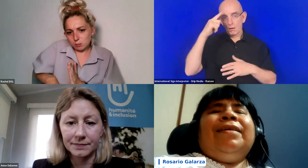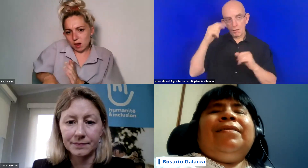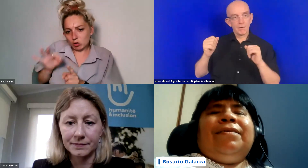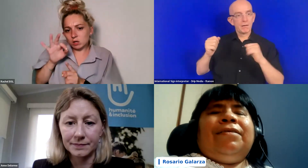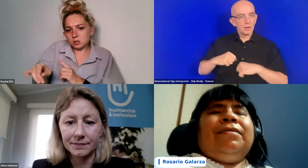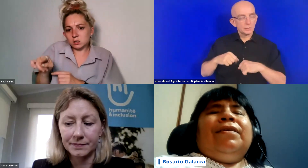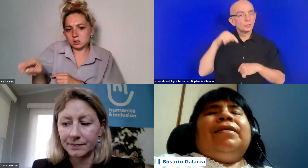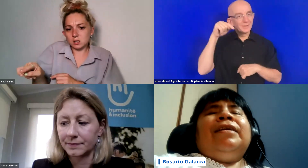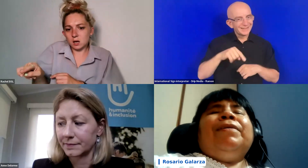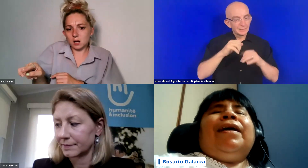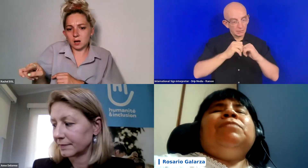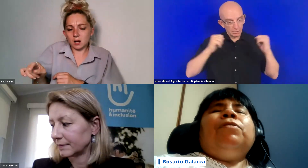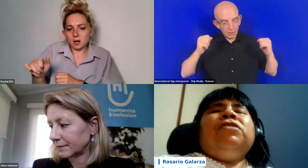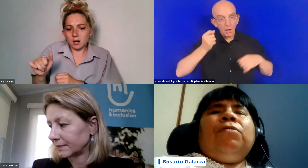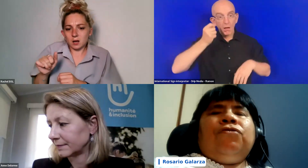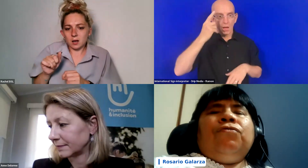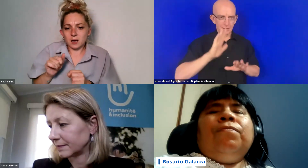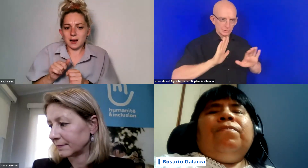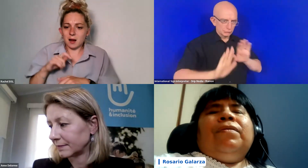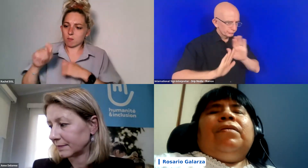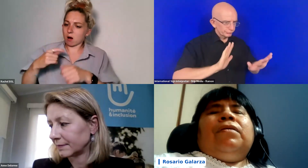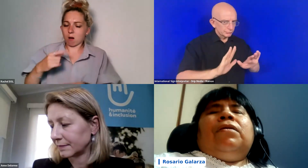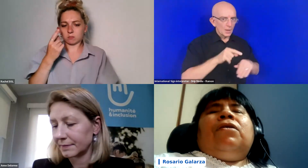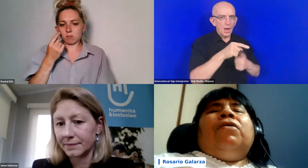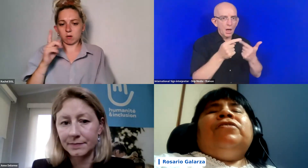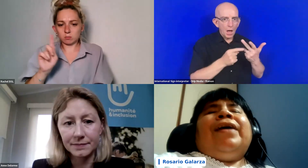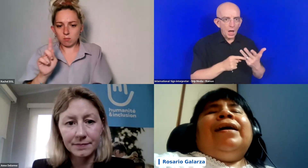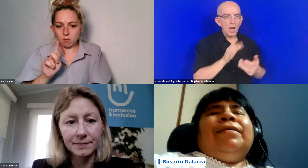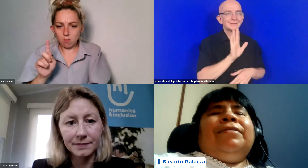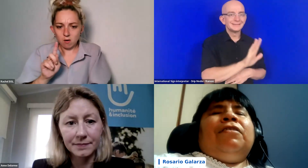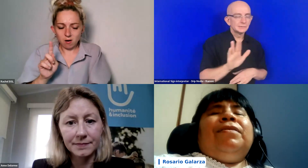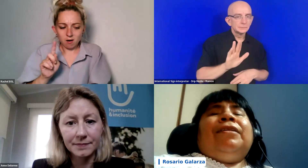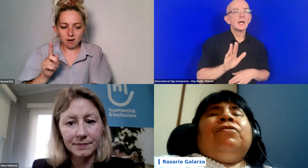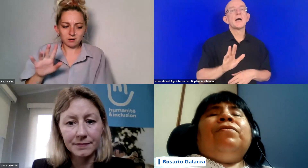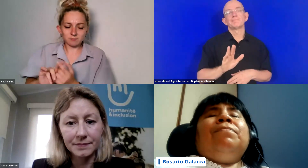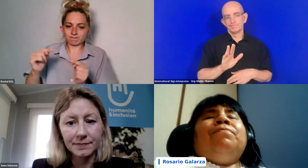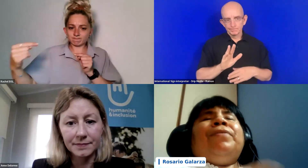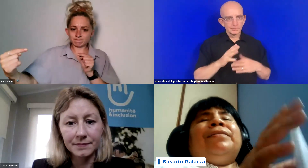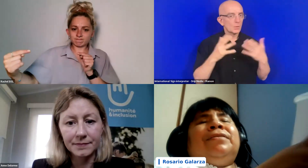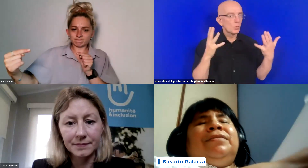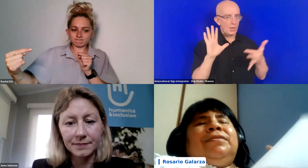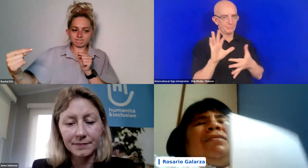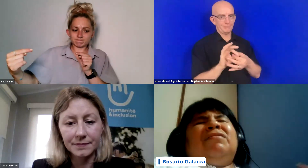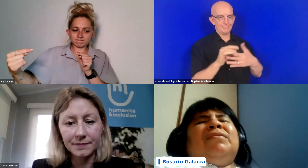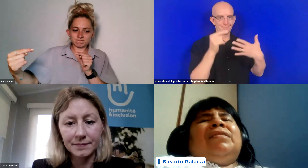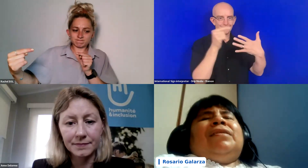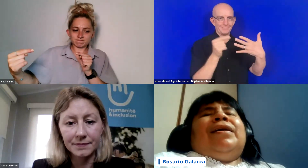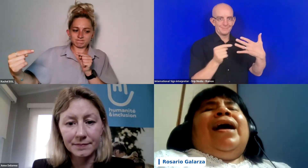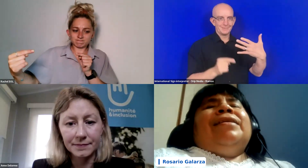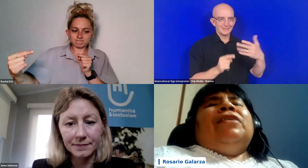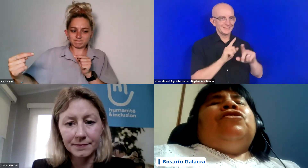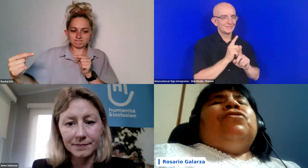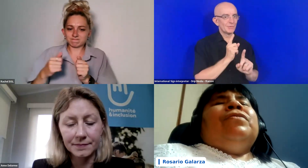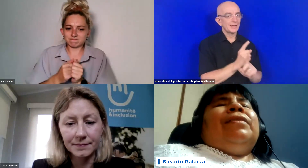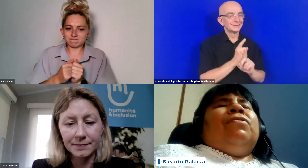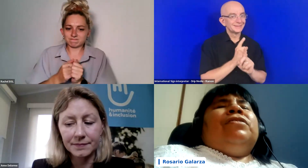intersecting identities, it becomes possible to counteract discriminatory practices